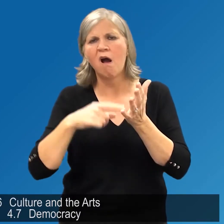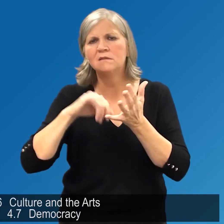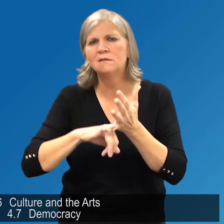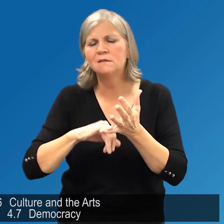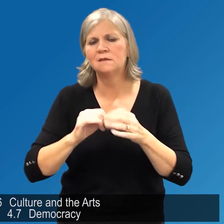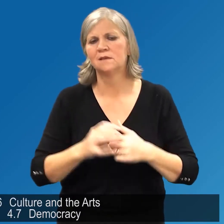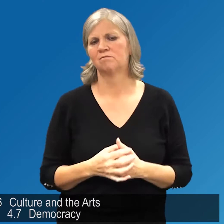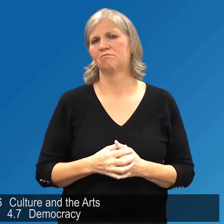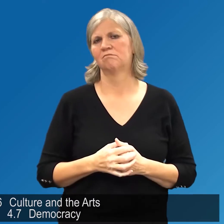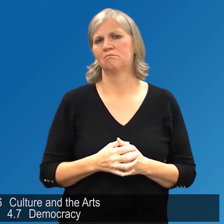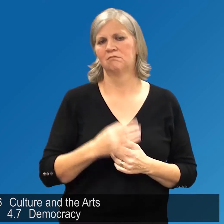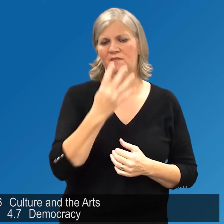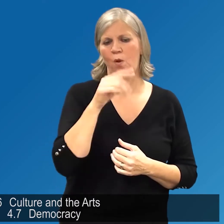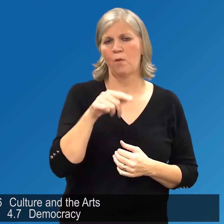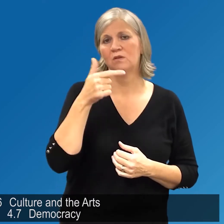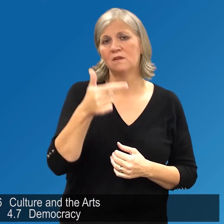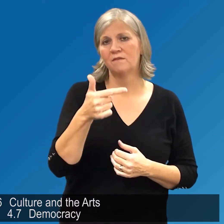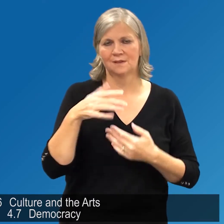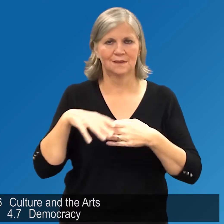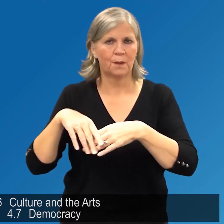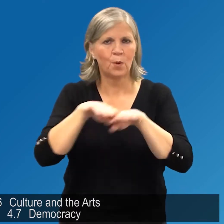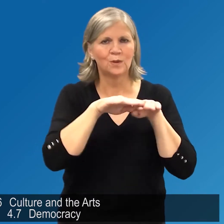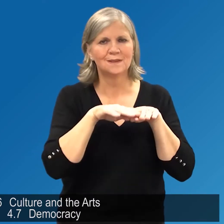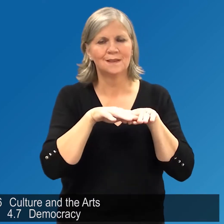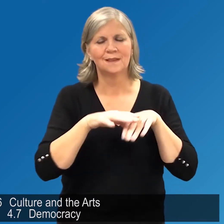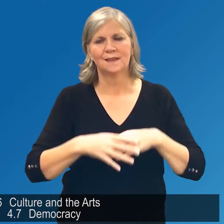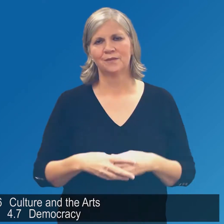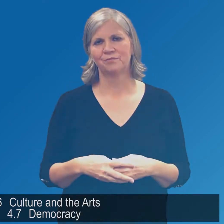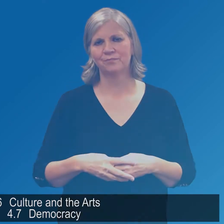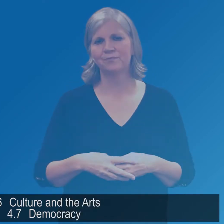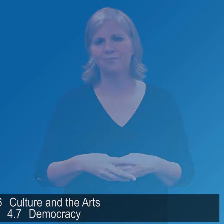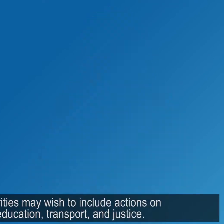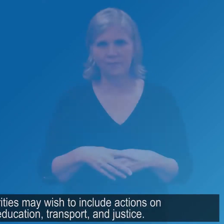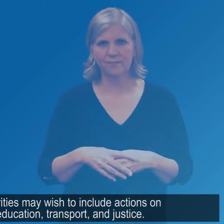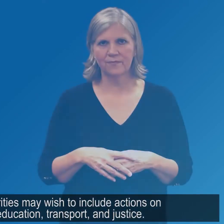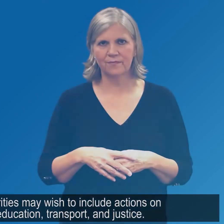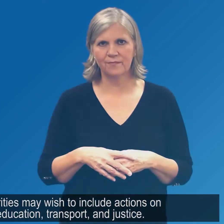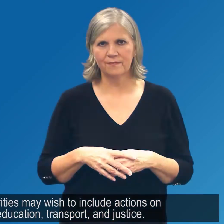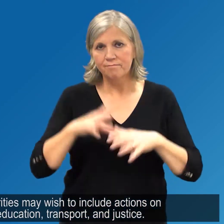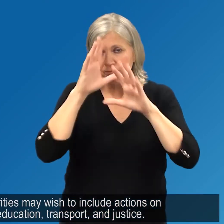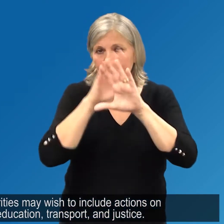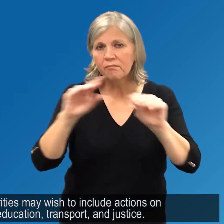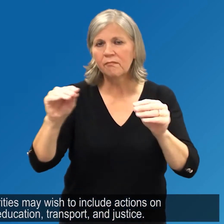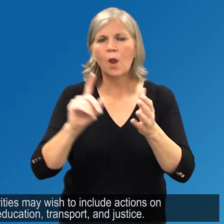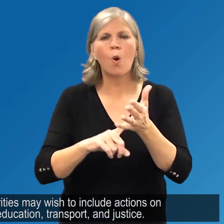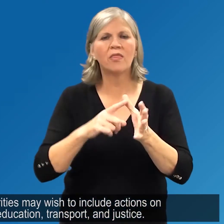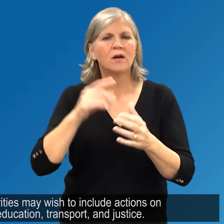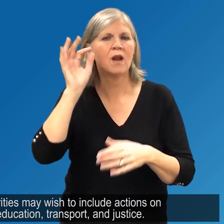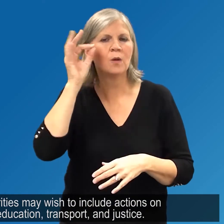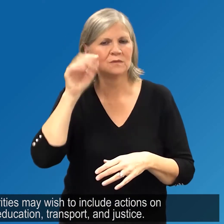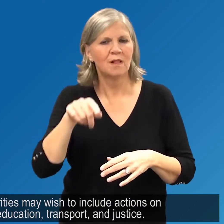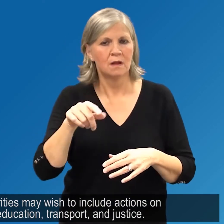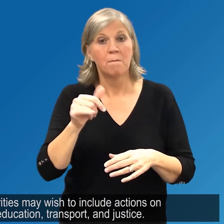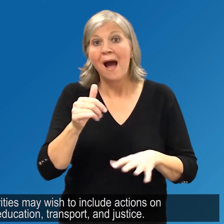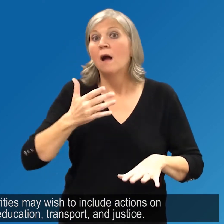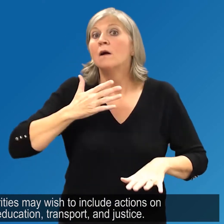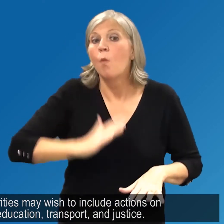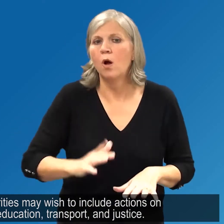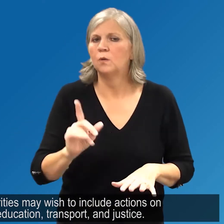4.6. Culture and the arts. 4.7. Democracy. Note: local authorities may wish